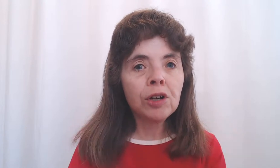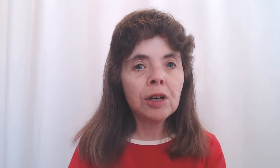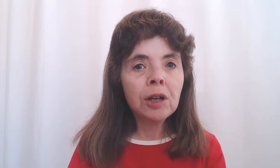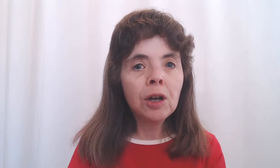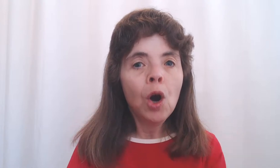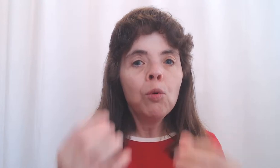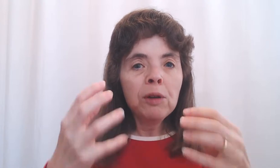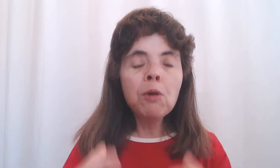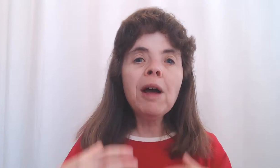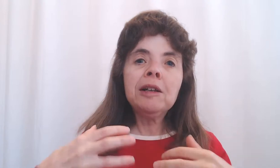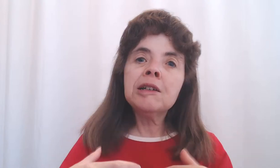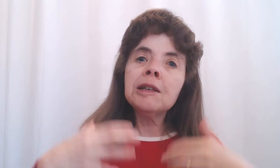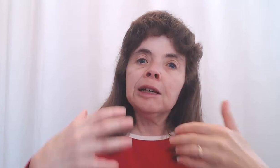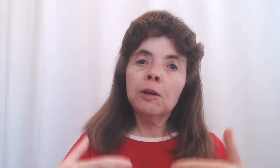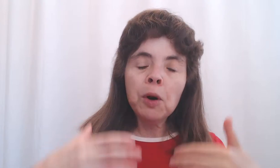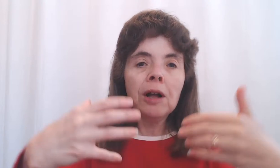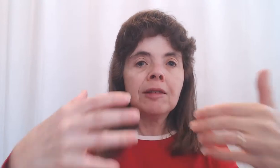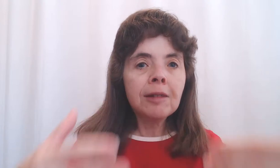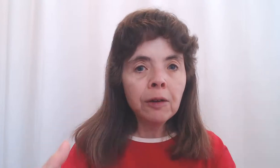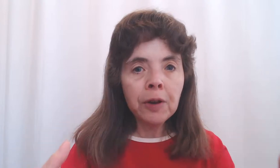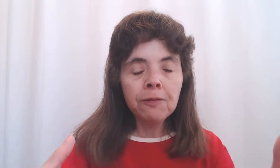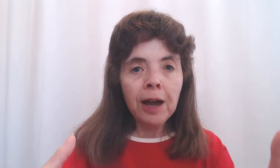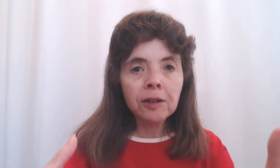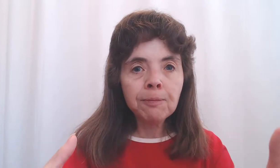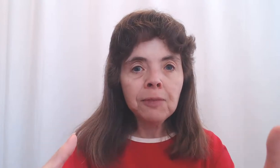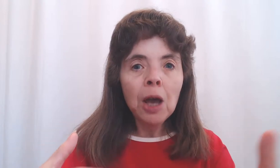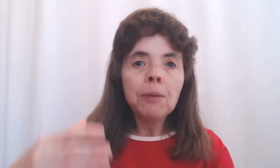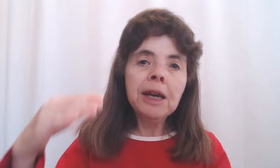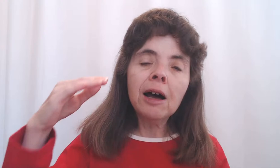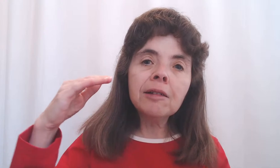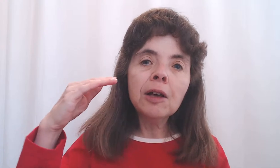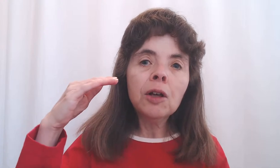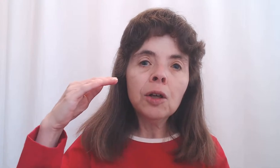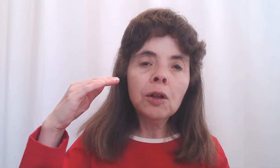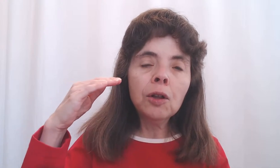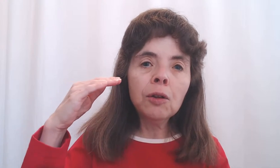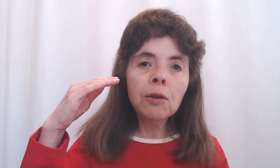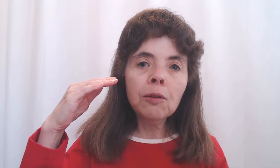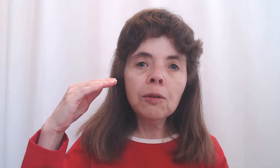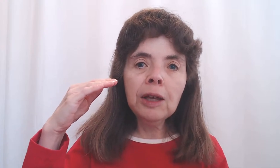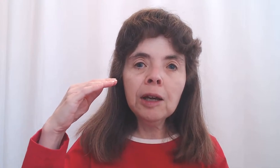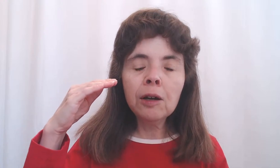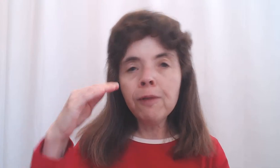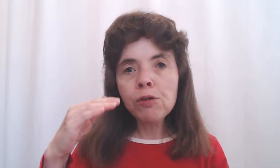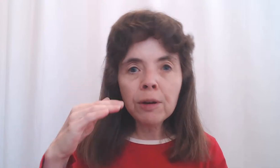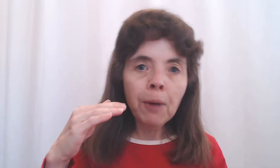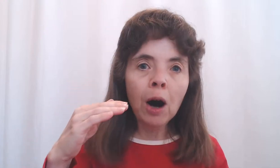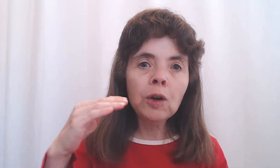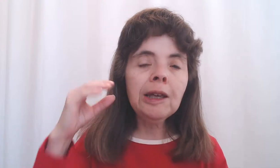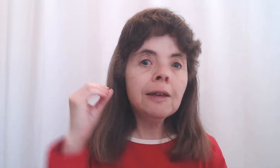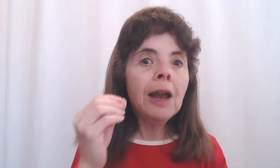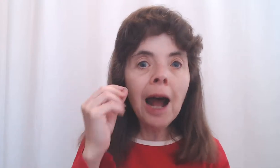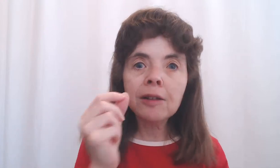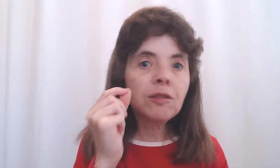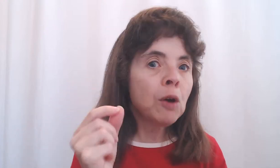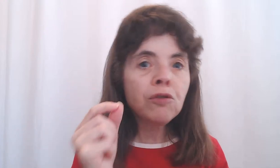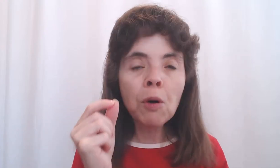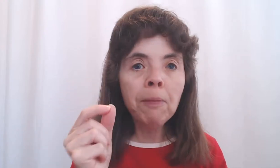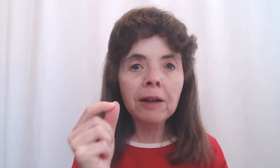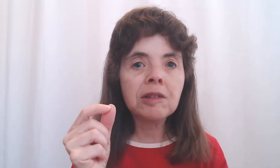we will run into the Gilbert and Sullivan effect. Because the conversion of Paul, even at its most robust,